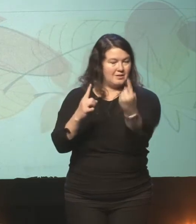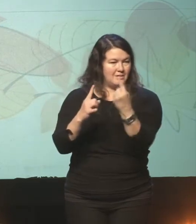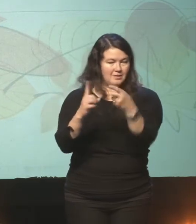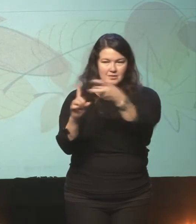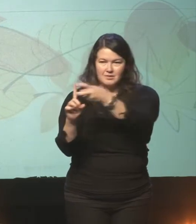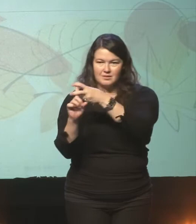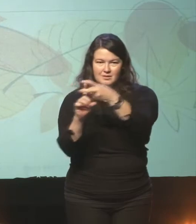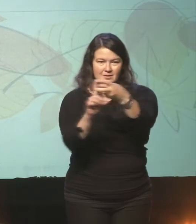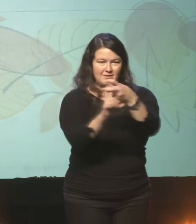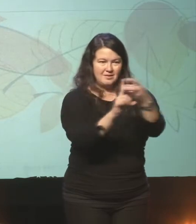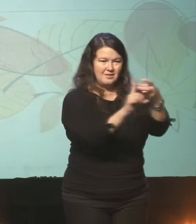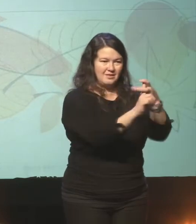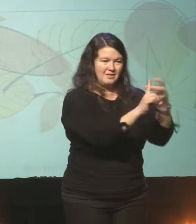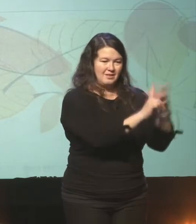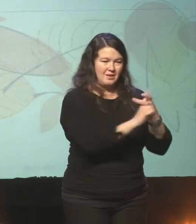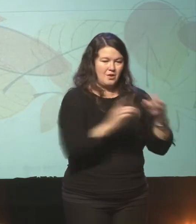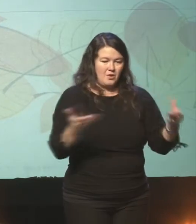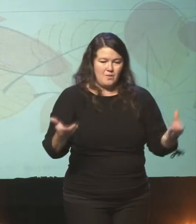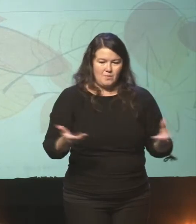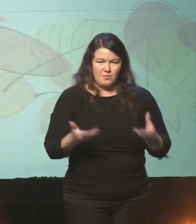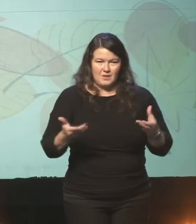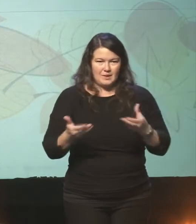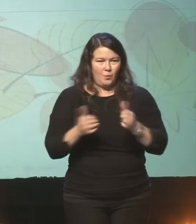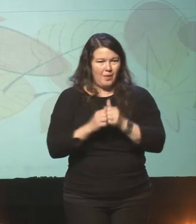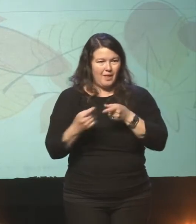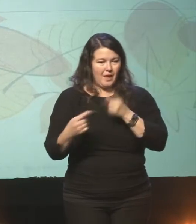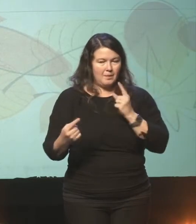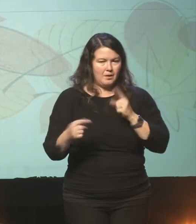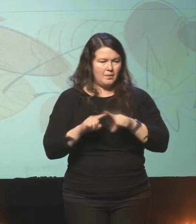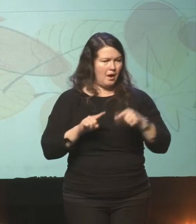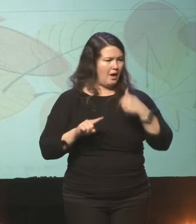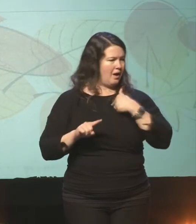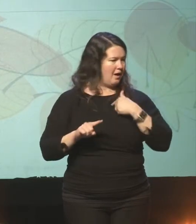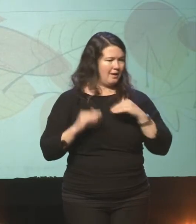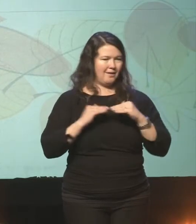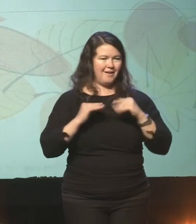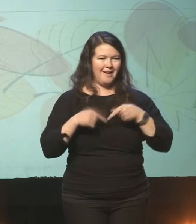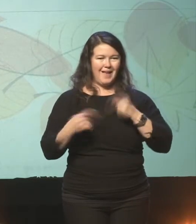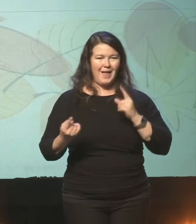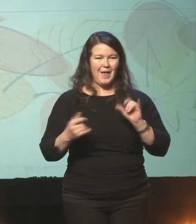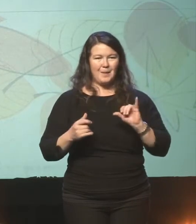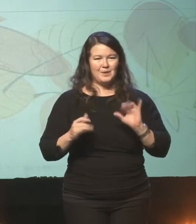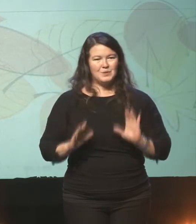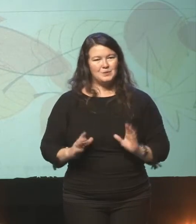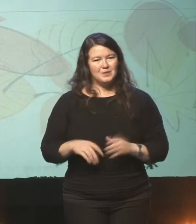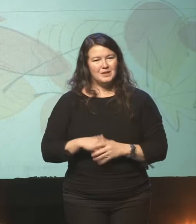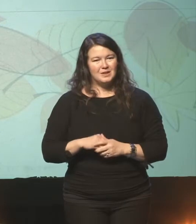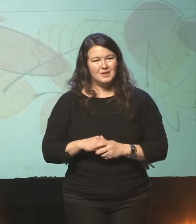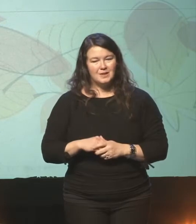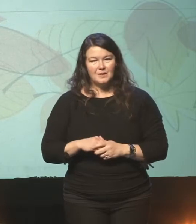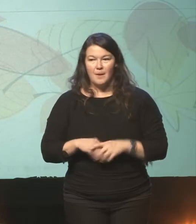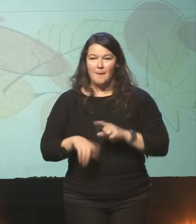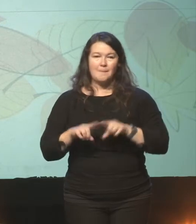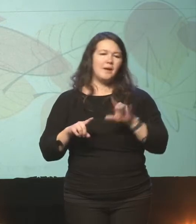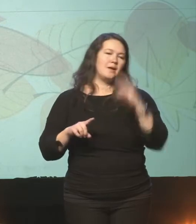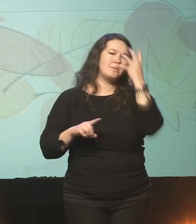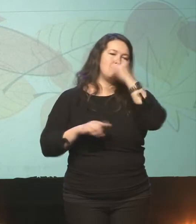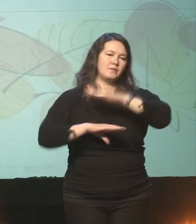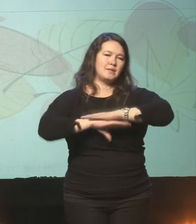the presence of your enemies, I've set a table. Wait, I'm the enemy too. But this is a beautiful table because at this table, the